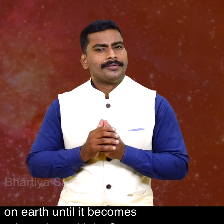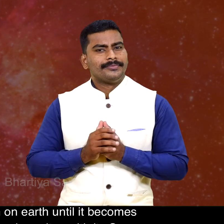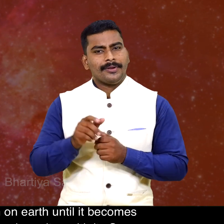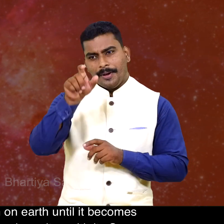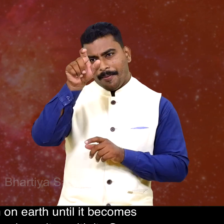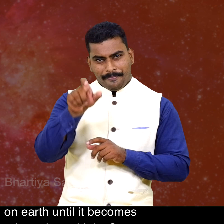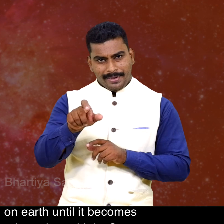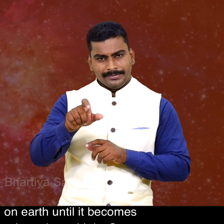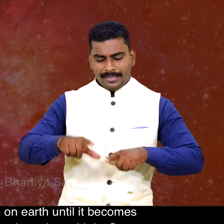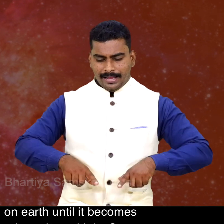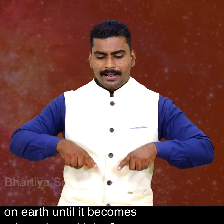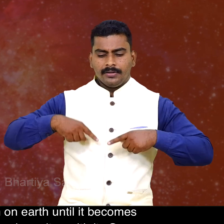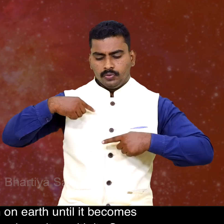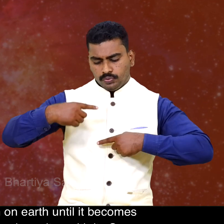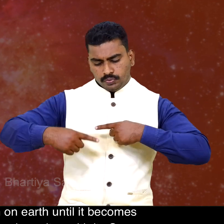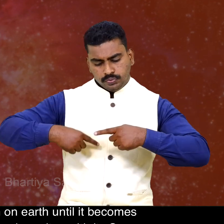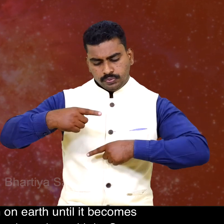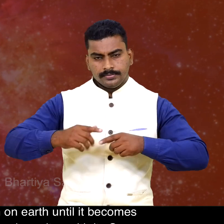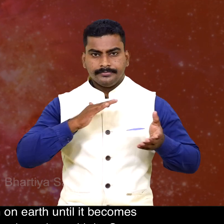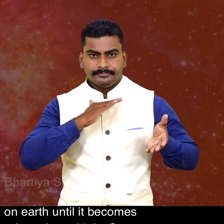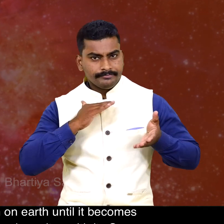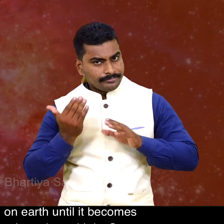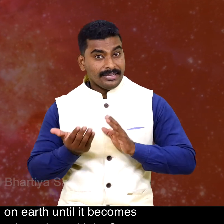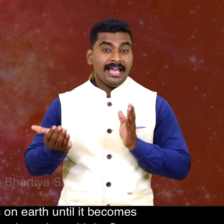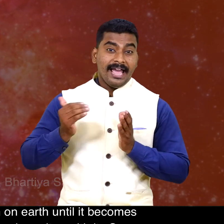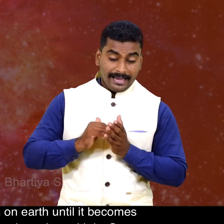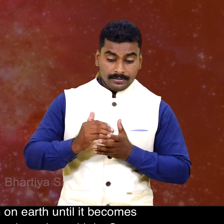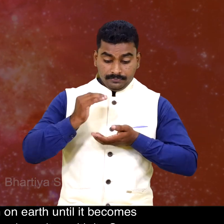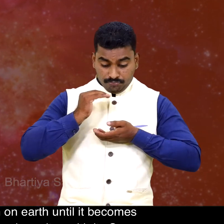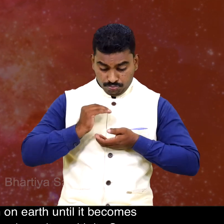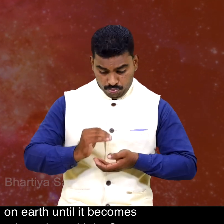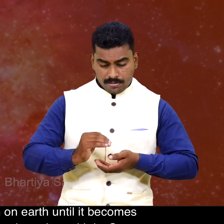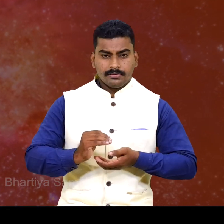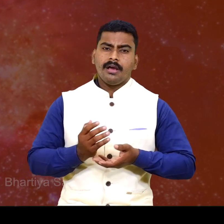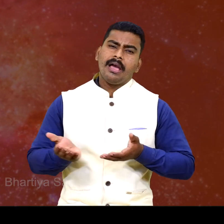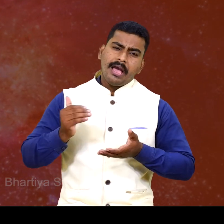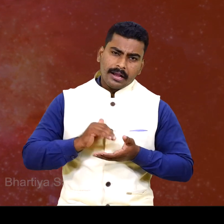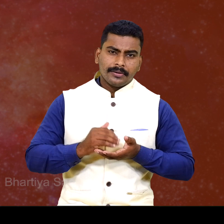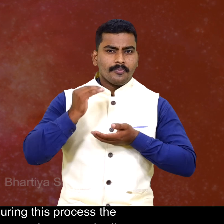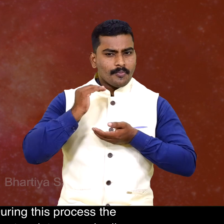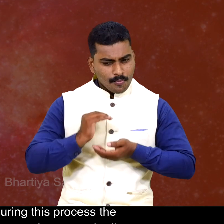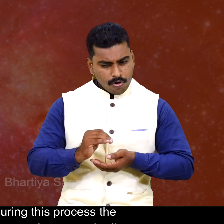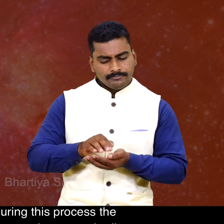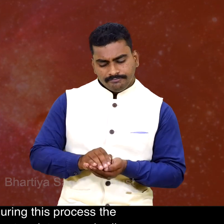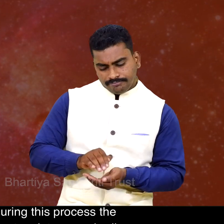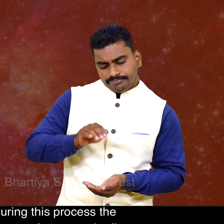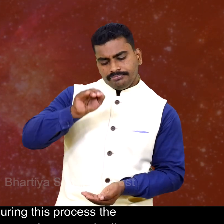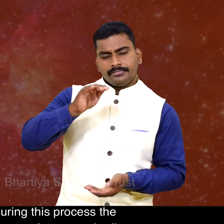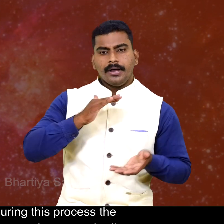becomes perfect and reunites with its source. During this process, the